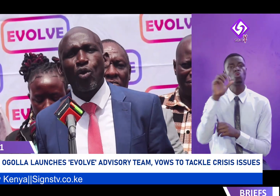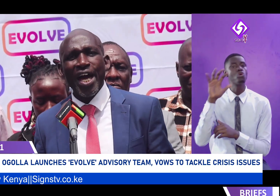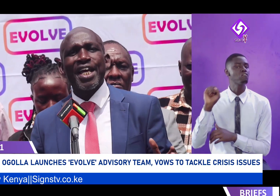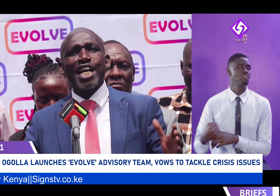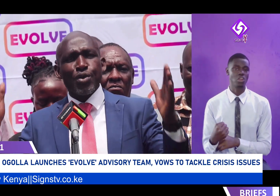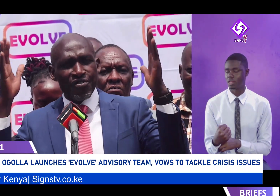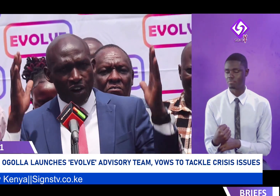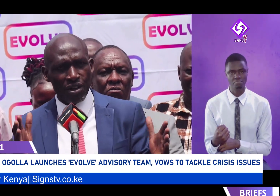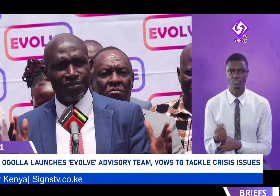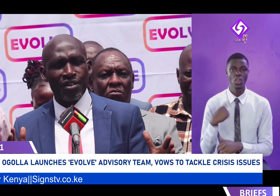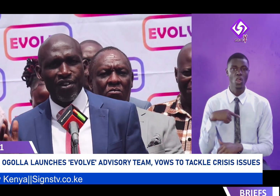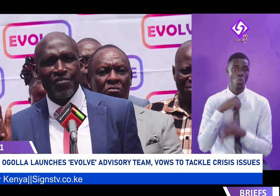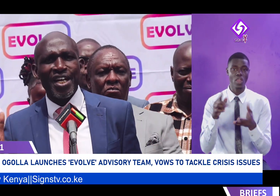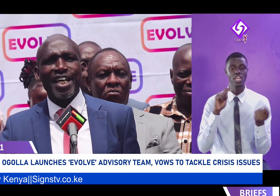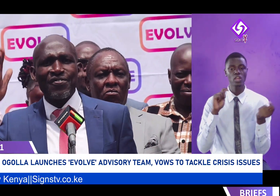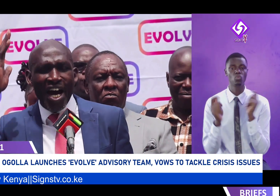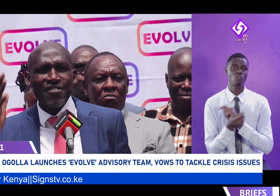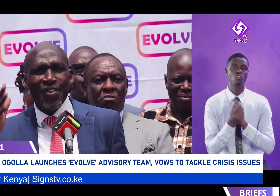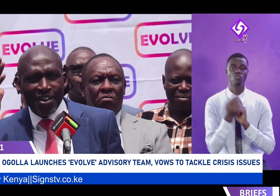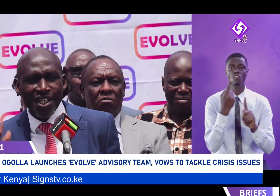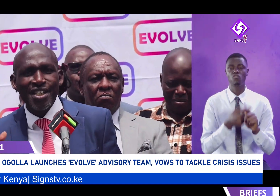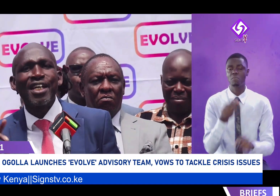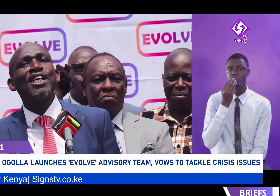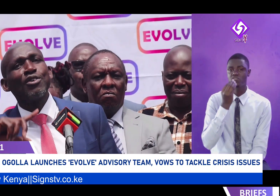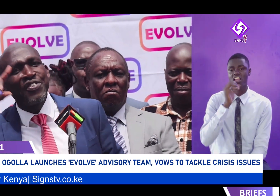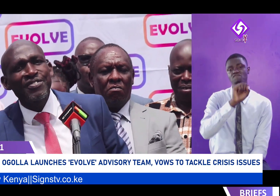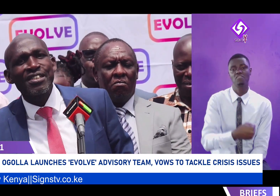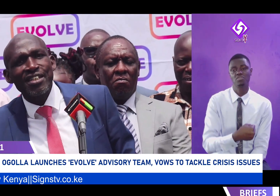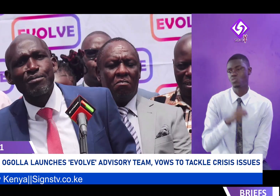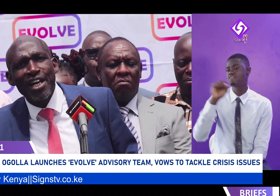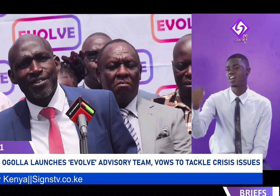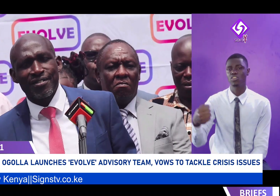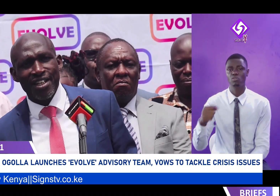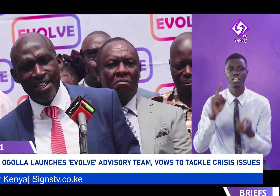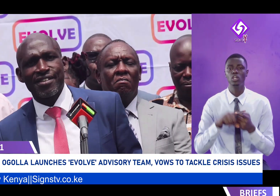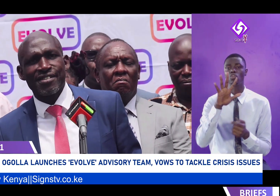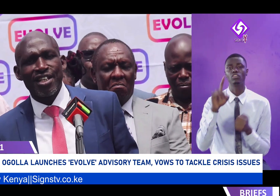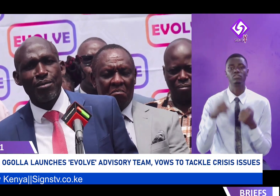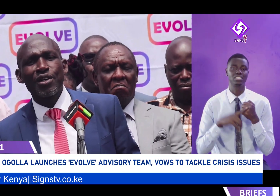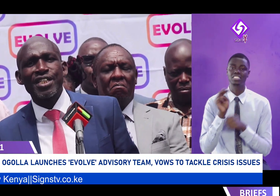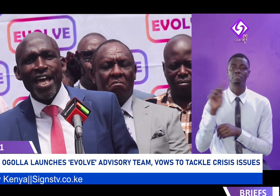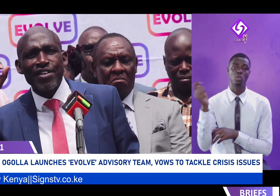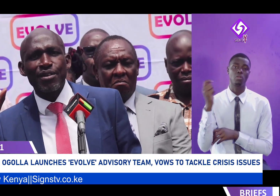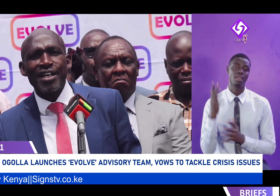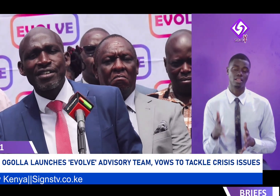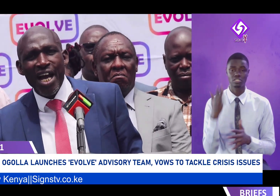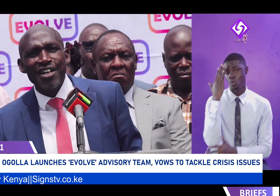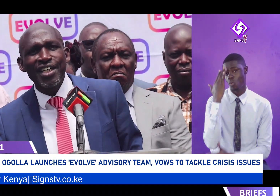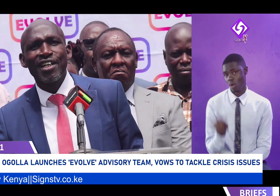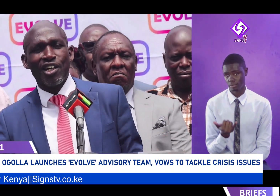We are here to evolve from feeding 5,000 to 56 million Kenyans. Because everyone else is hungry,